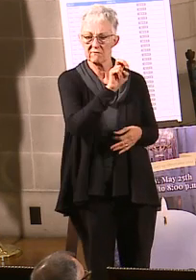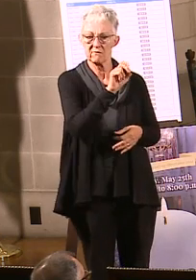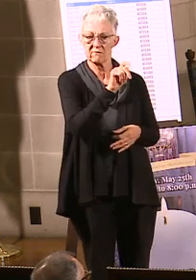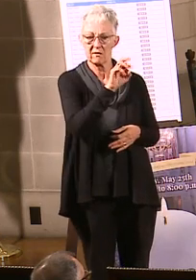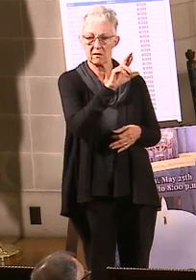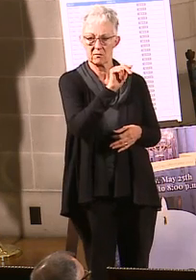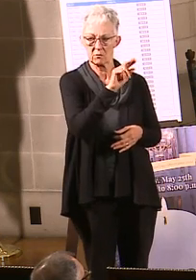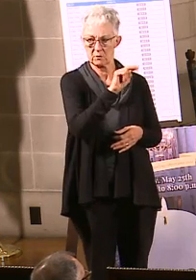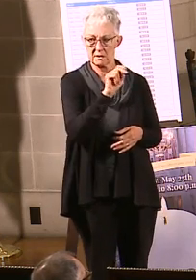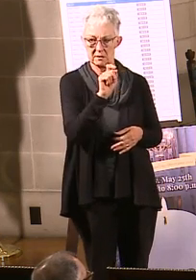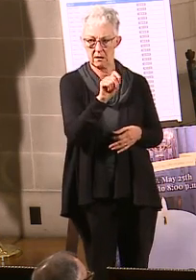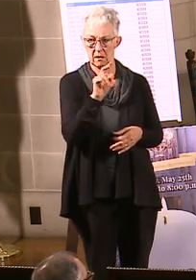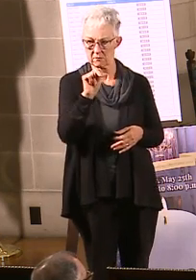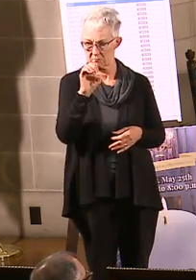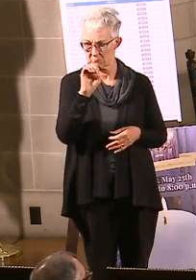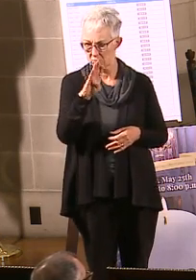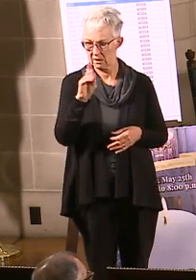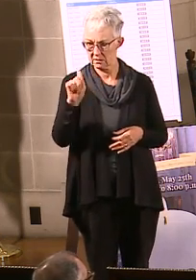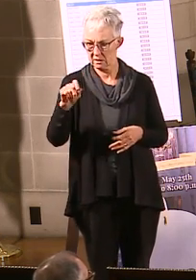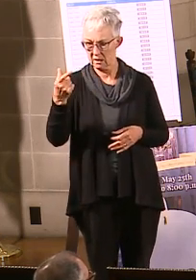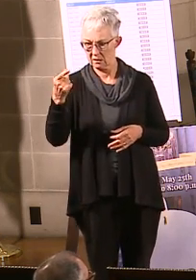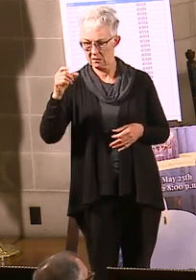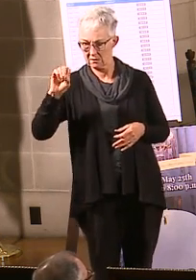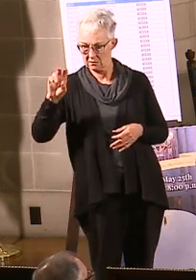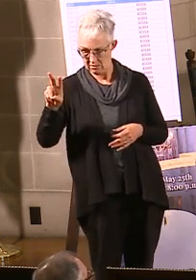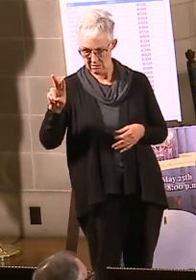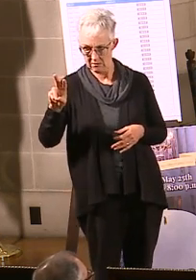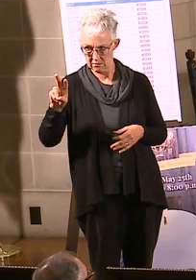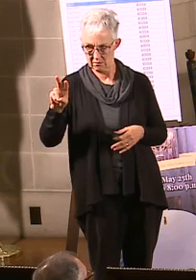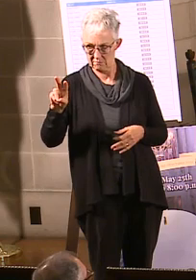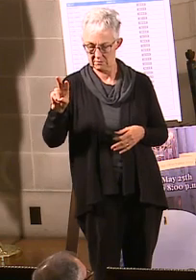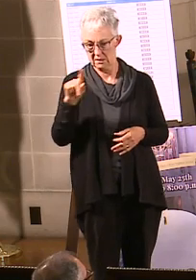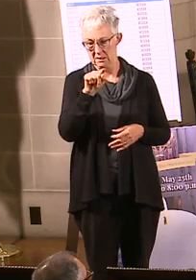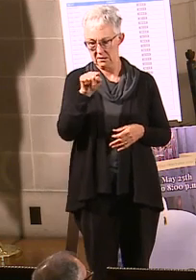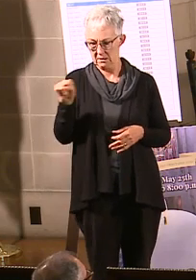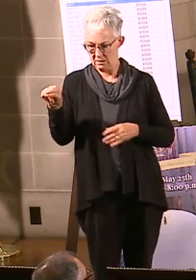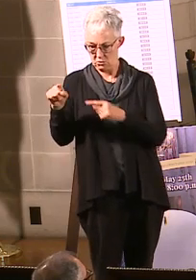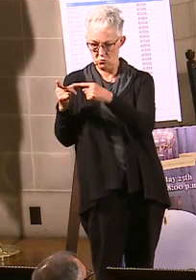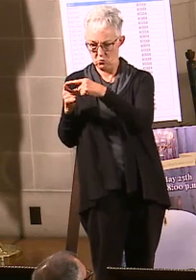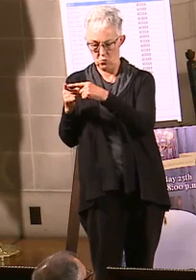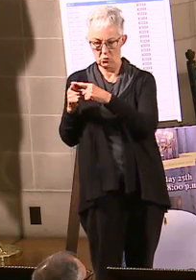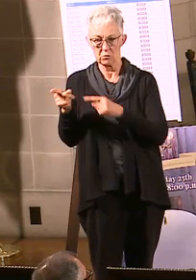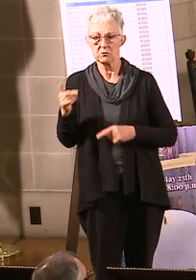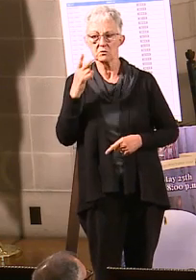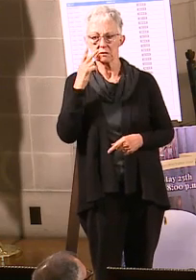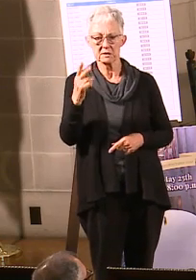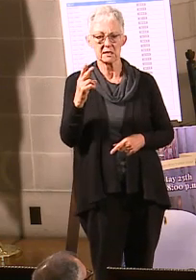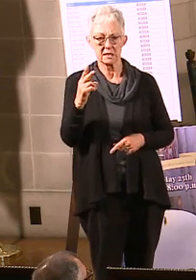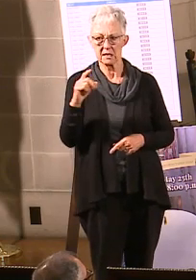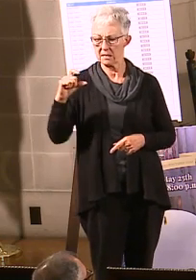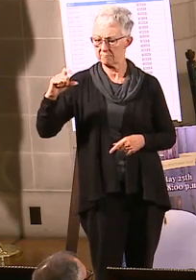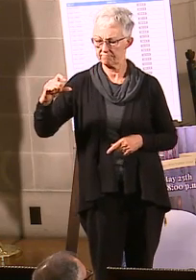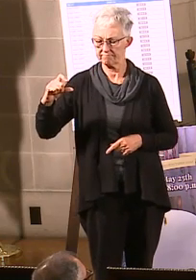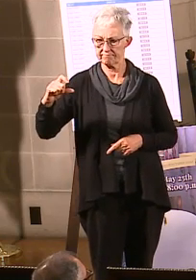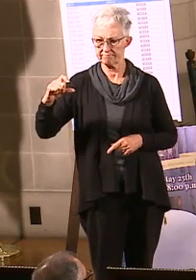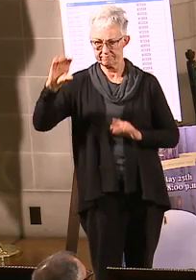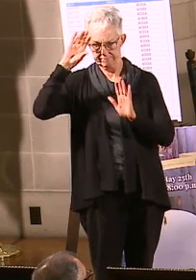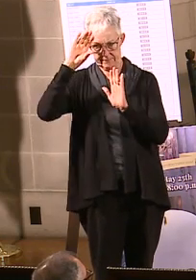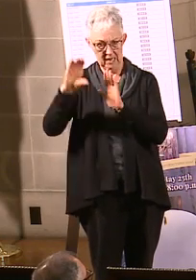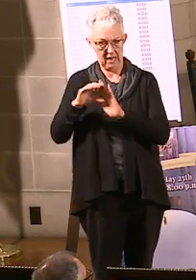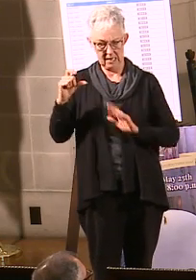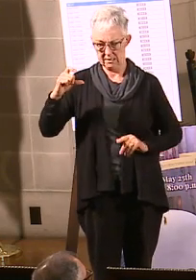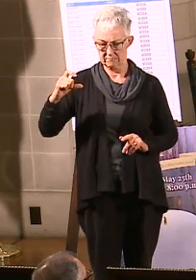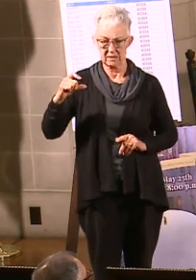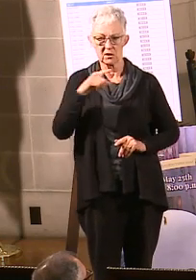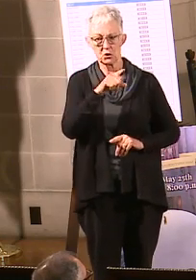veterans.nebraska.gov, our website basically, in the lower right-hand corner, you will be able to see an icon, and you can chat in